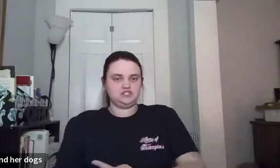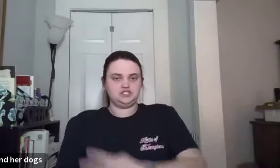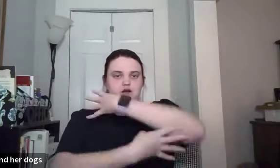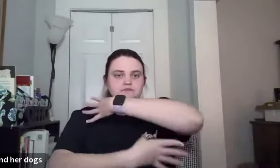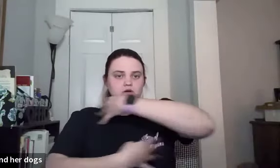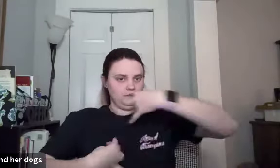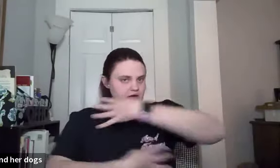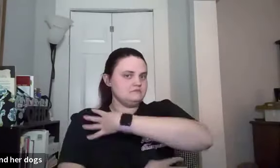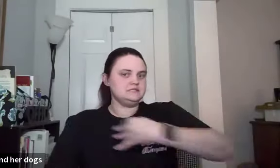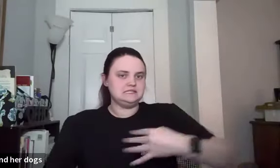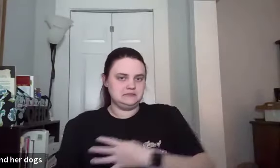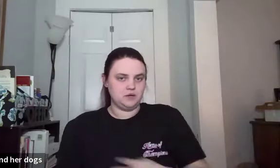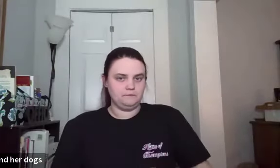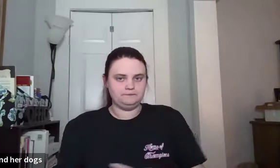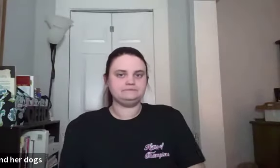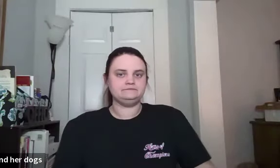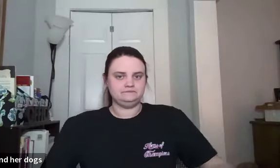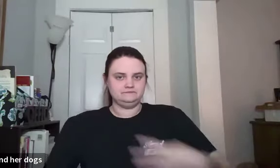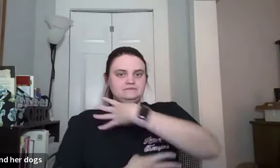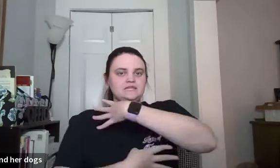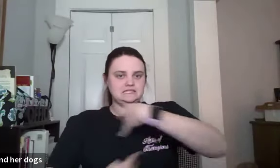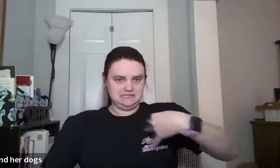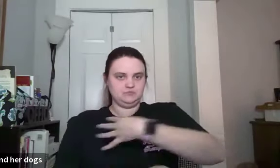just stripes all the way down. Zebra. Zebra.